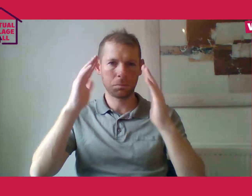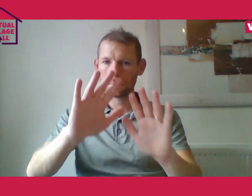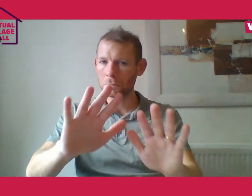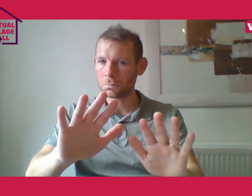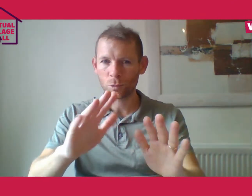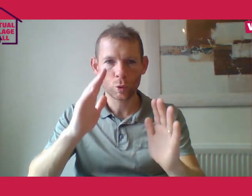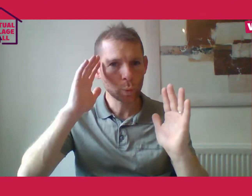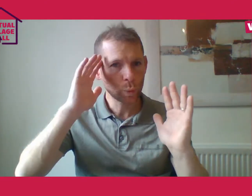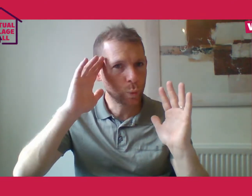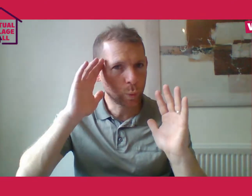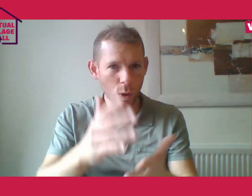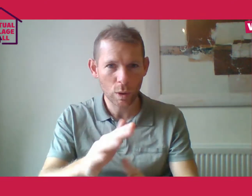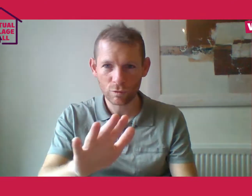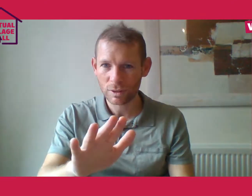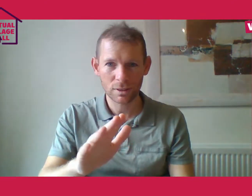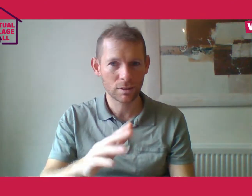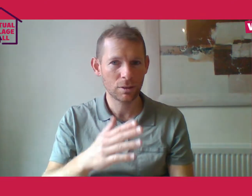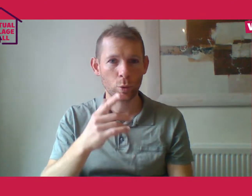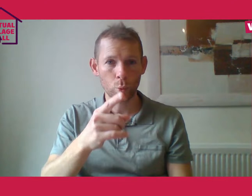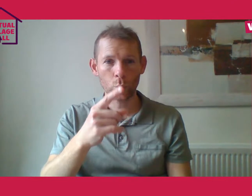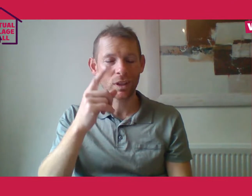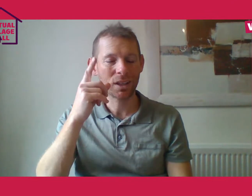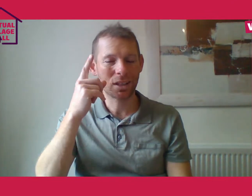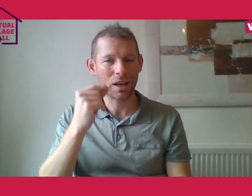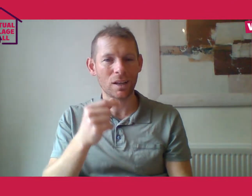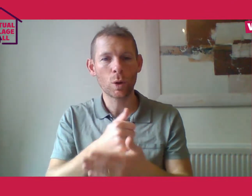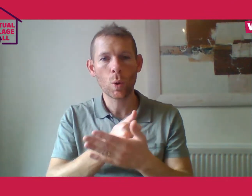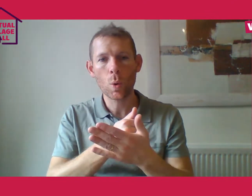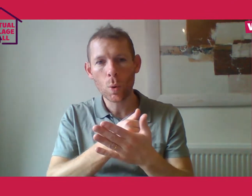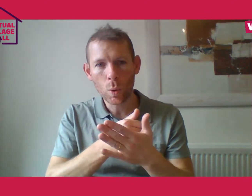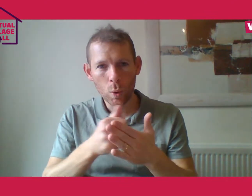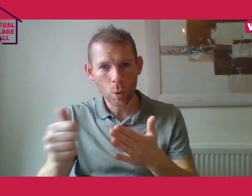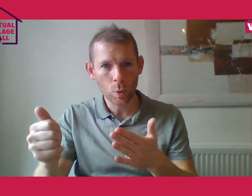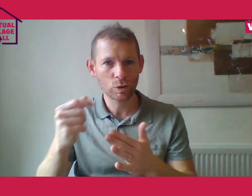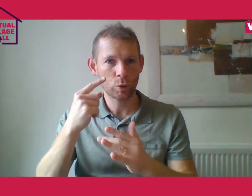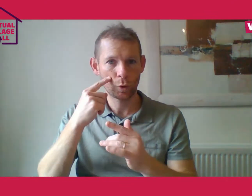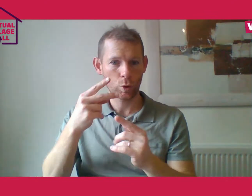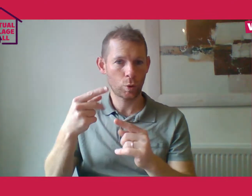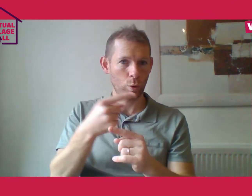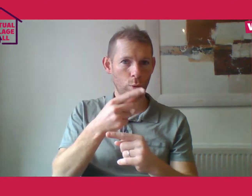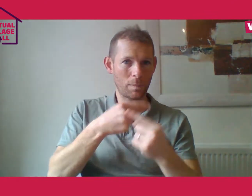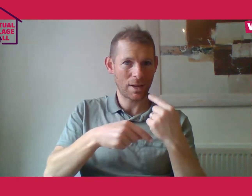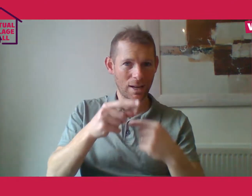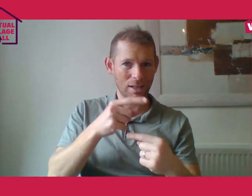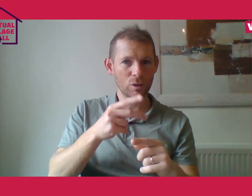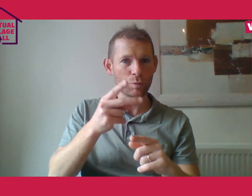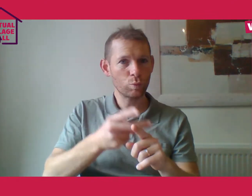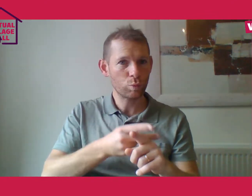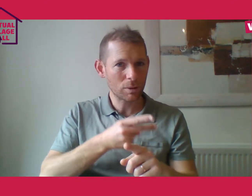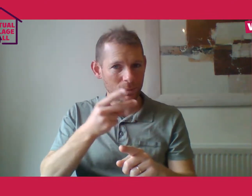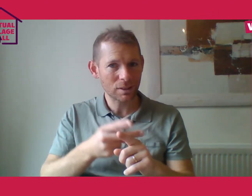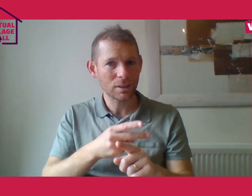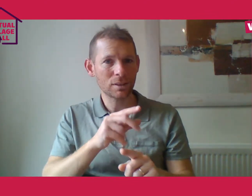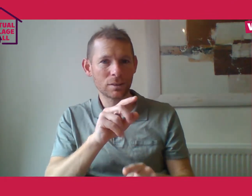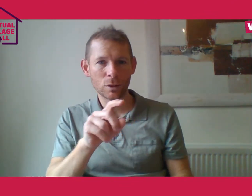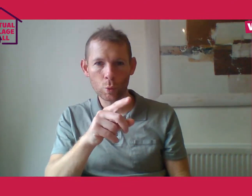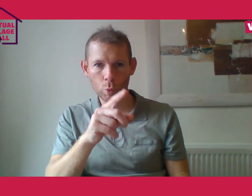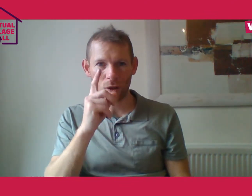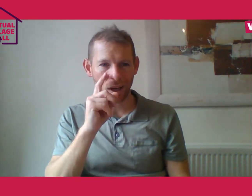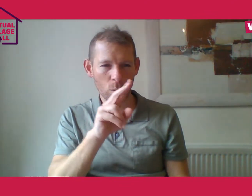if you're overwhelmed, please don't worry. Absolutely, you can always just go back and recap any of the videos again that you want